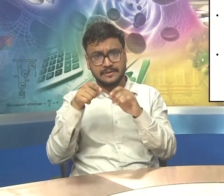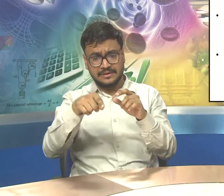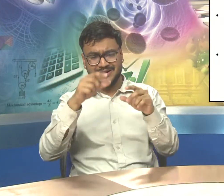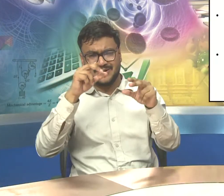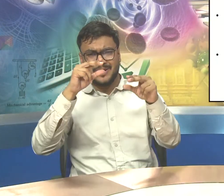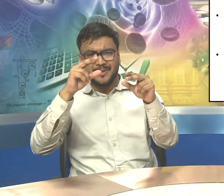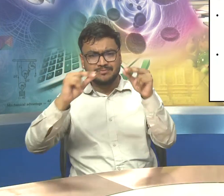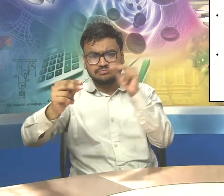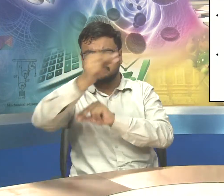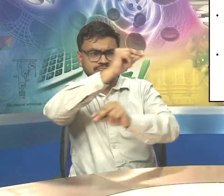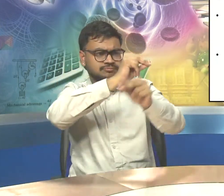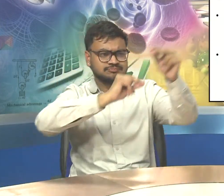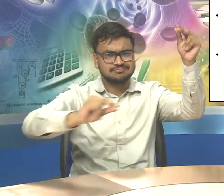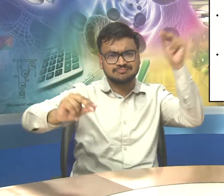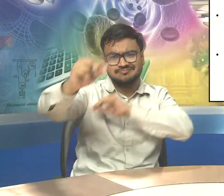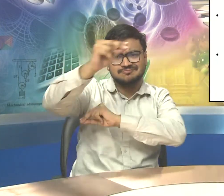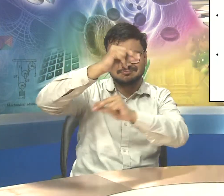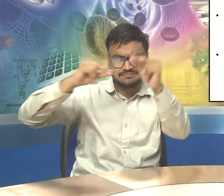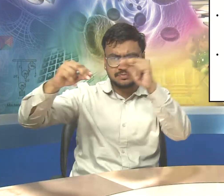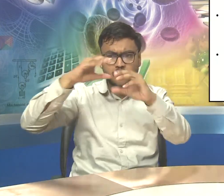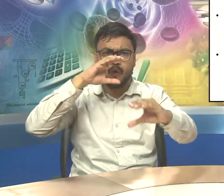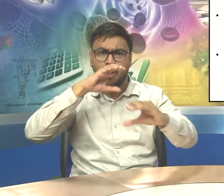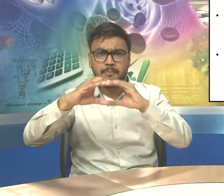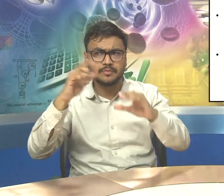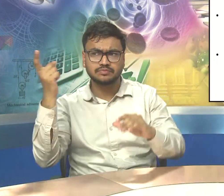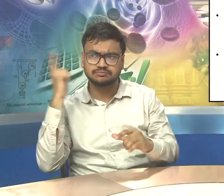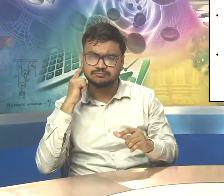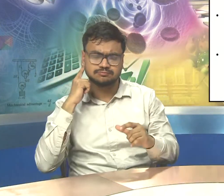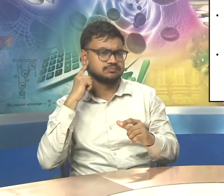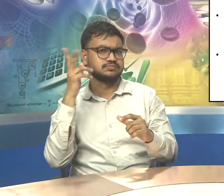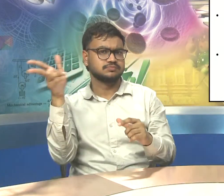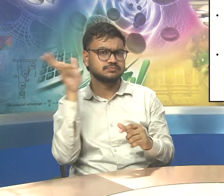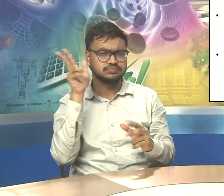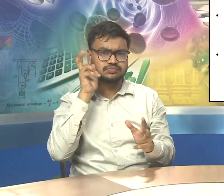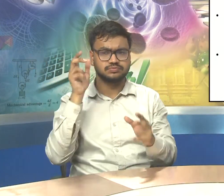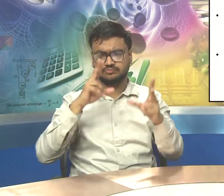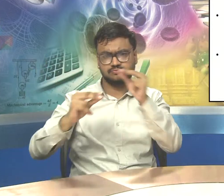communicate through voice cells